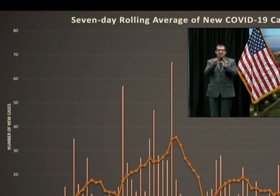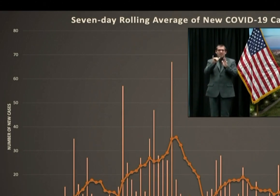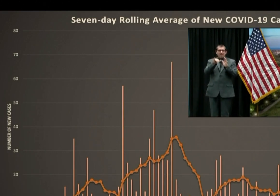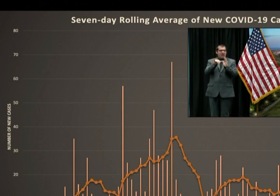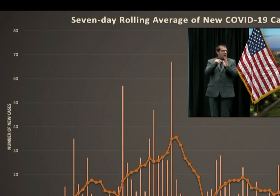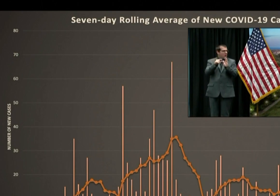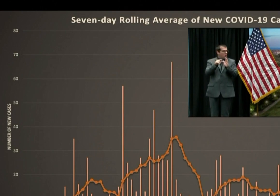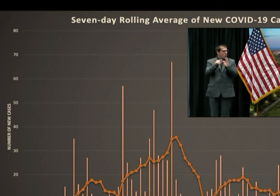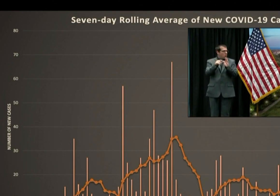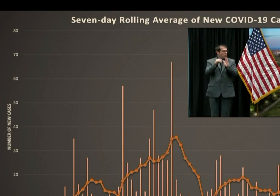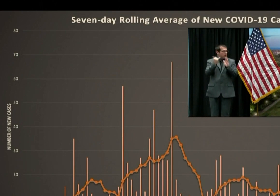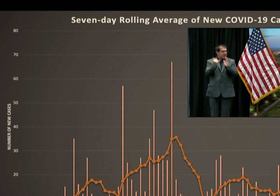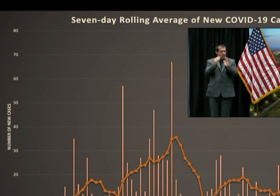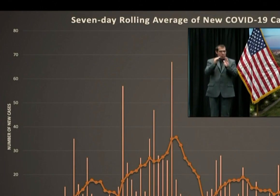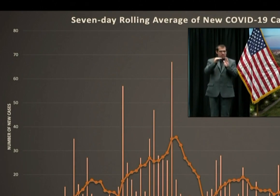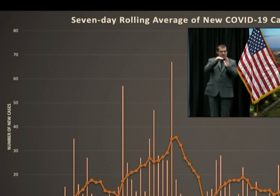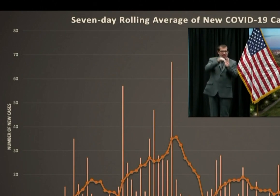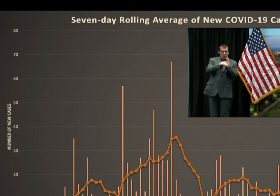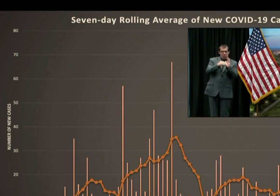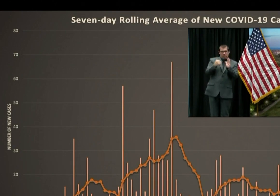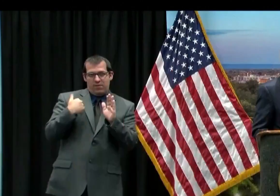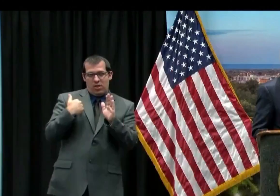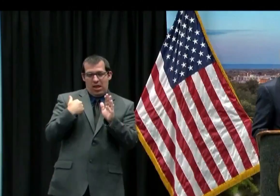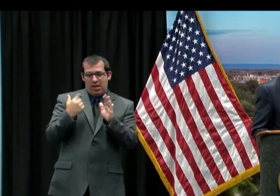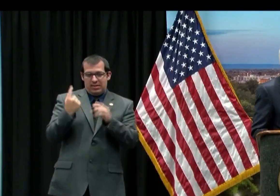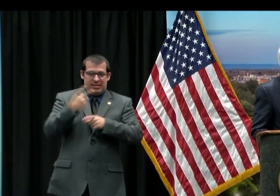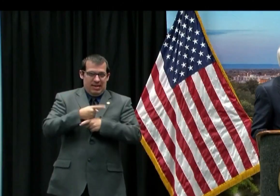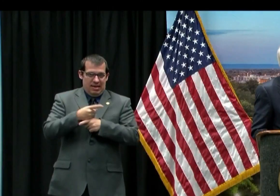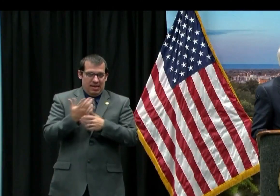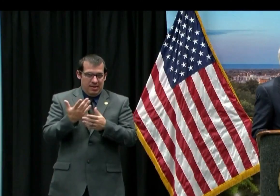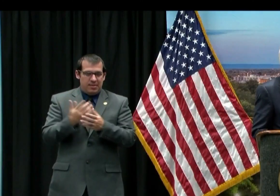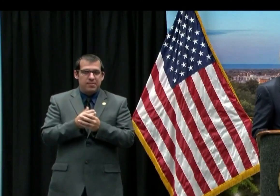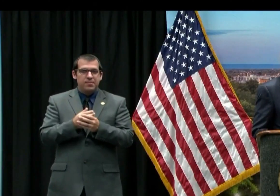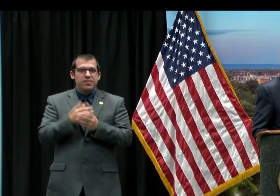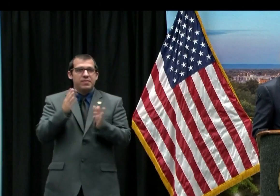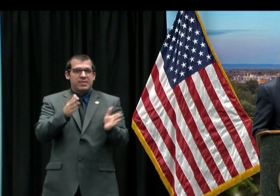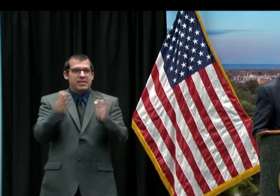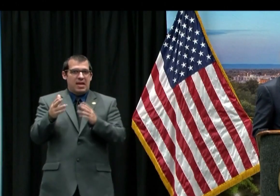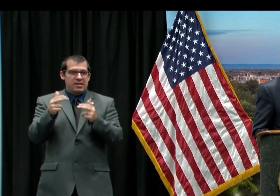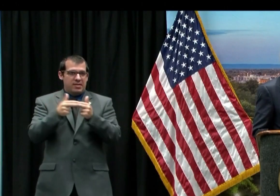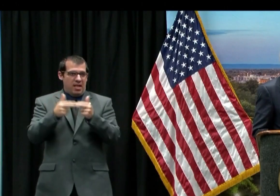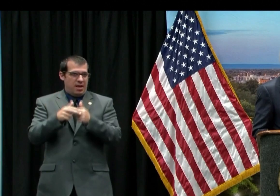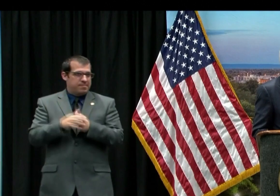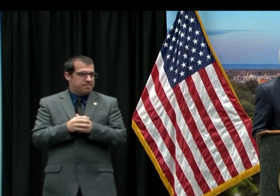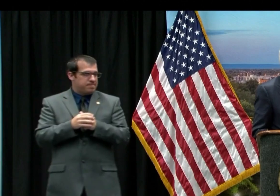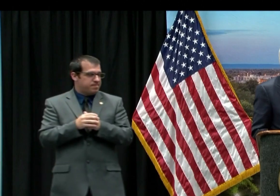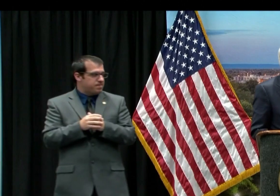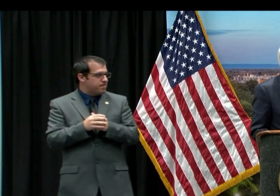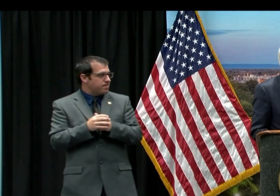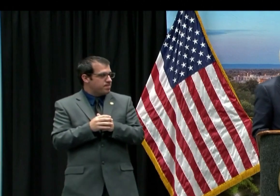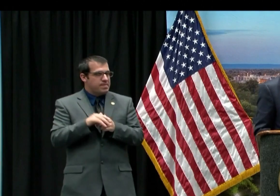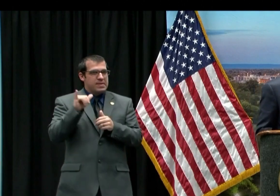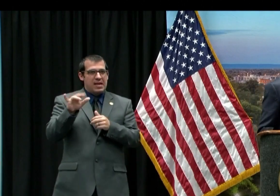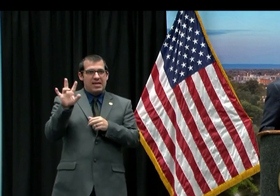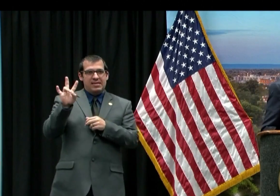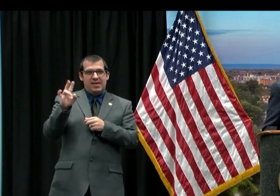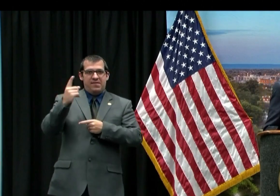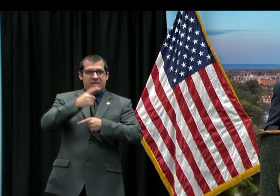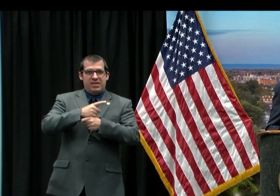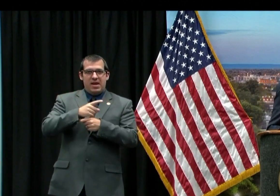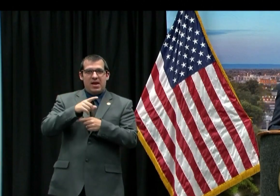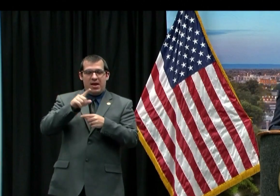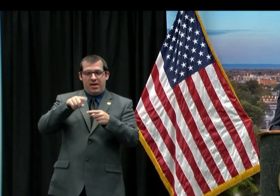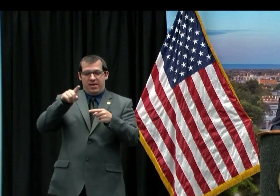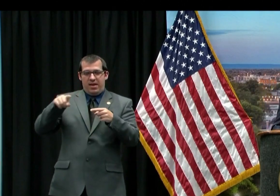dip, on a downward trend for the last day. If you go to the next one, the 7-day rolling